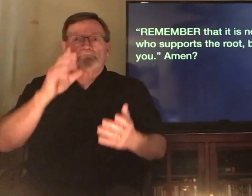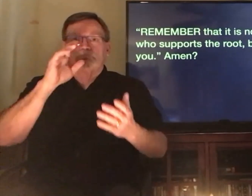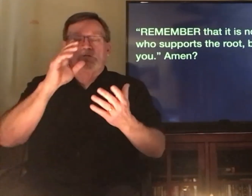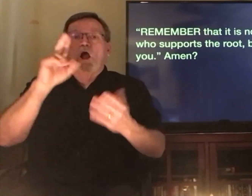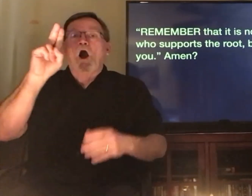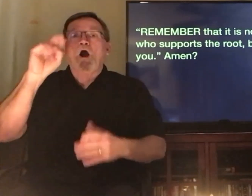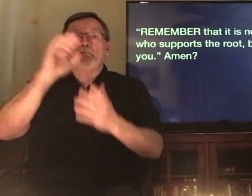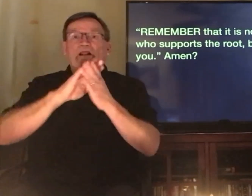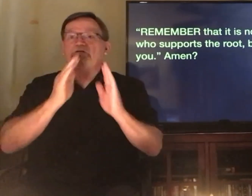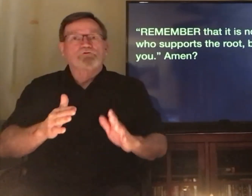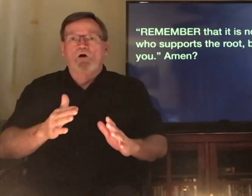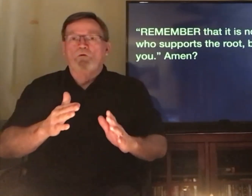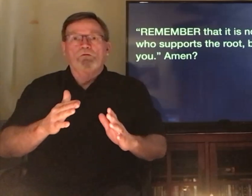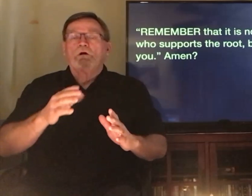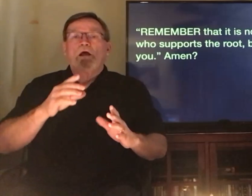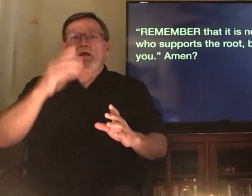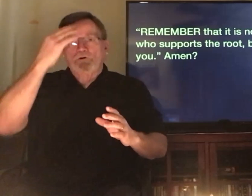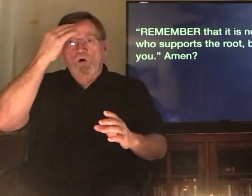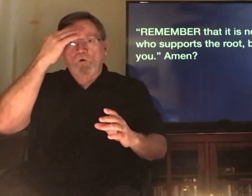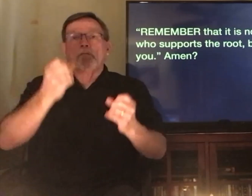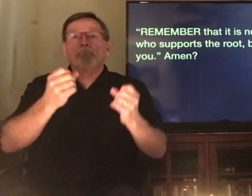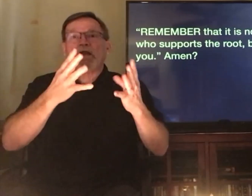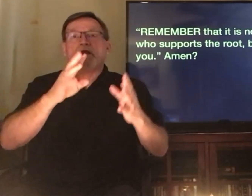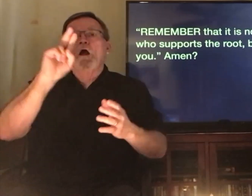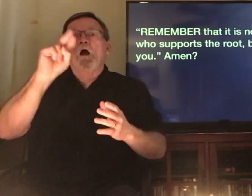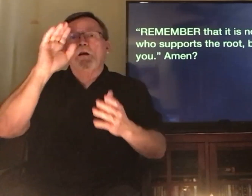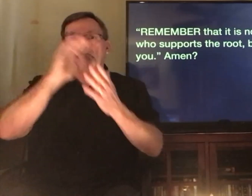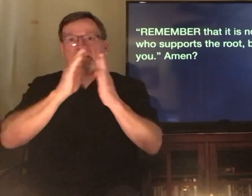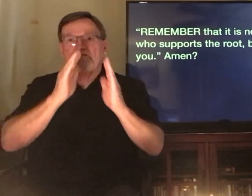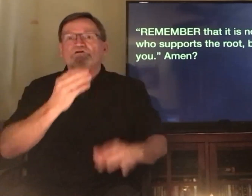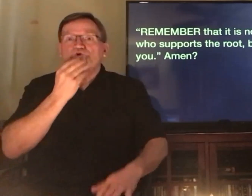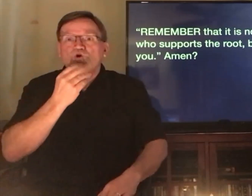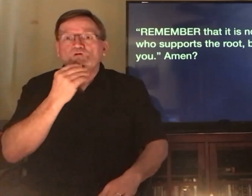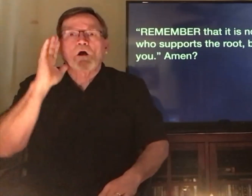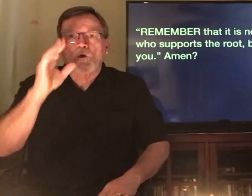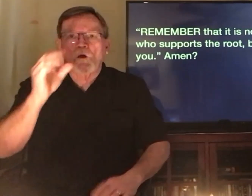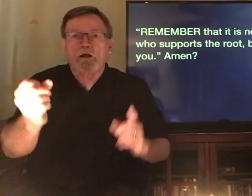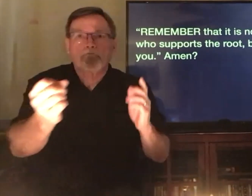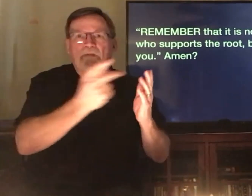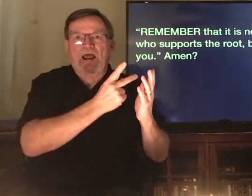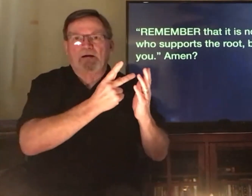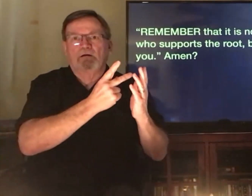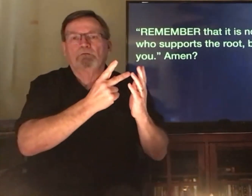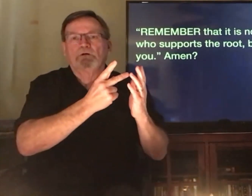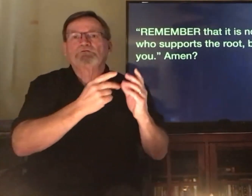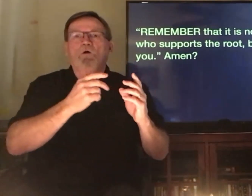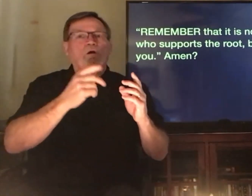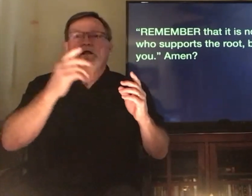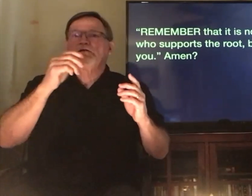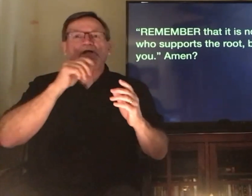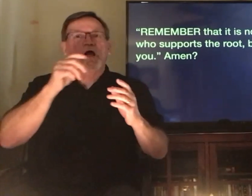them. Believing they replace the Jew believer. Romans 11 says,